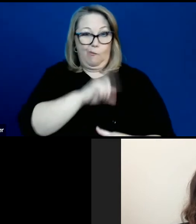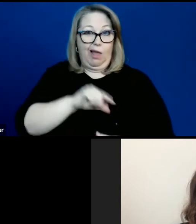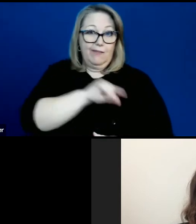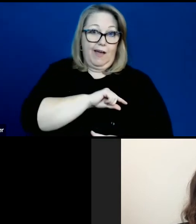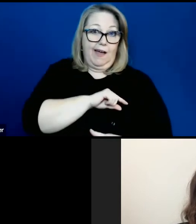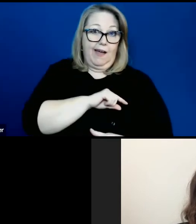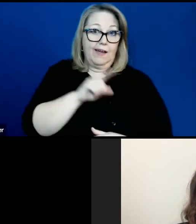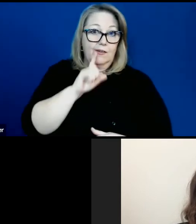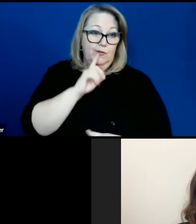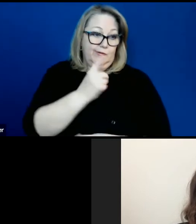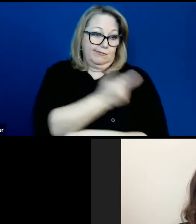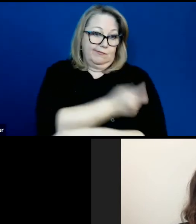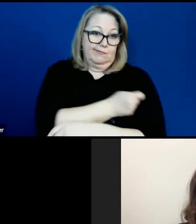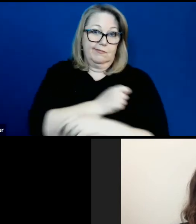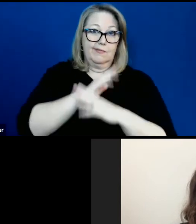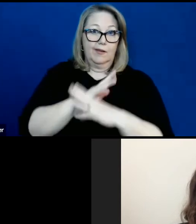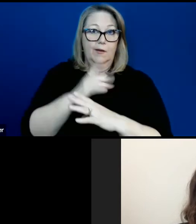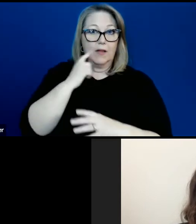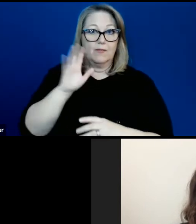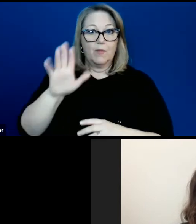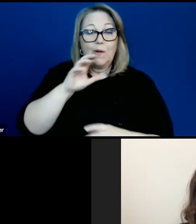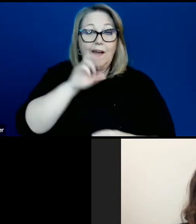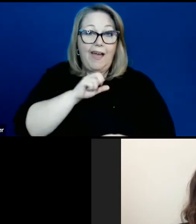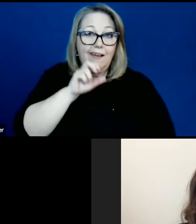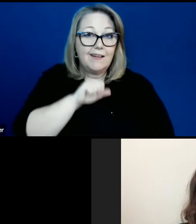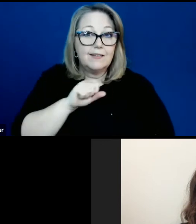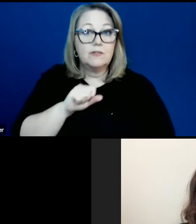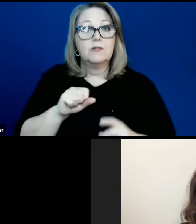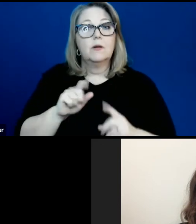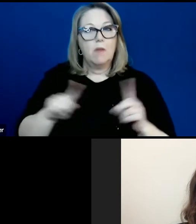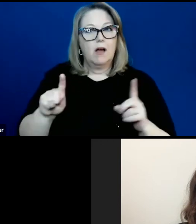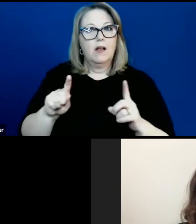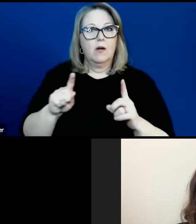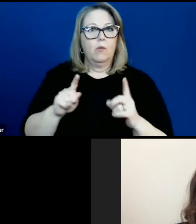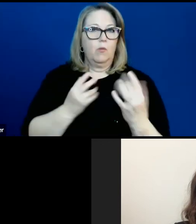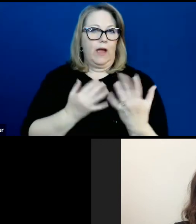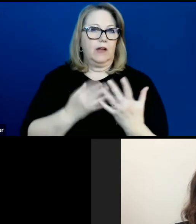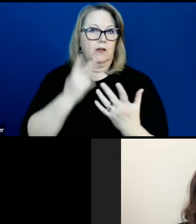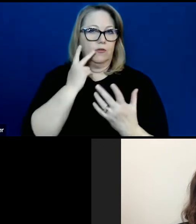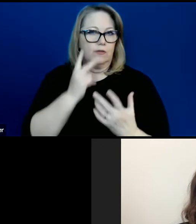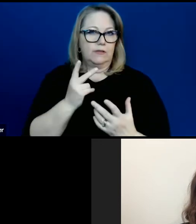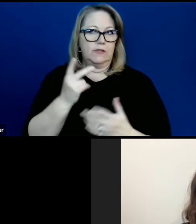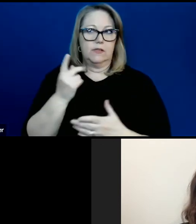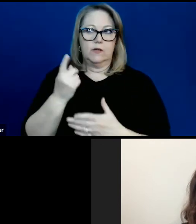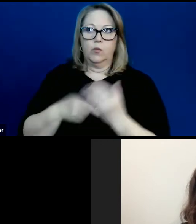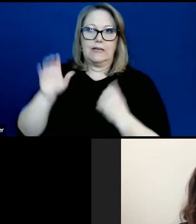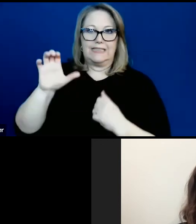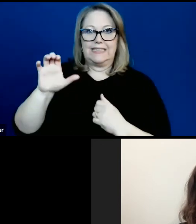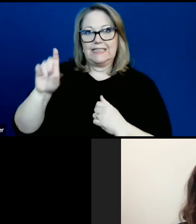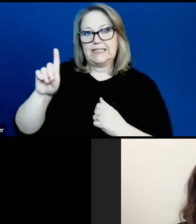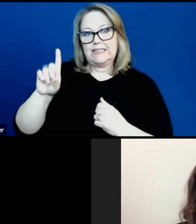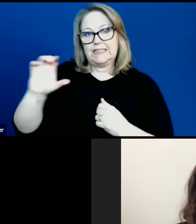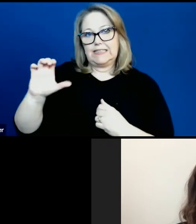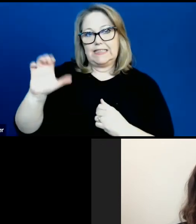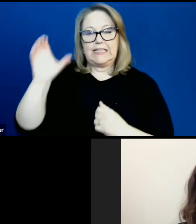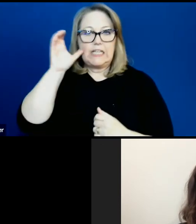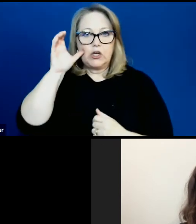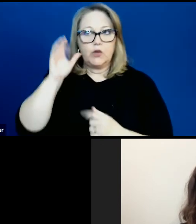priority on. So we're going have to wait and see in terms of what the final recommendations coming out of the CDC and our committee are.